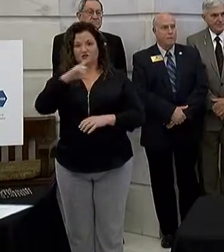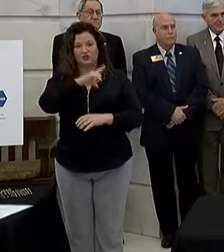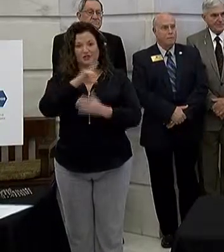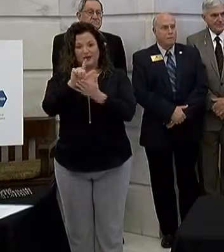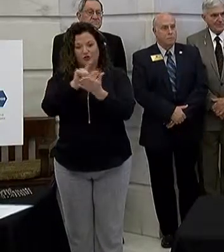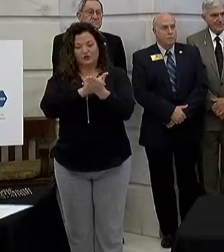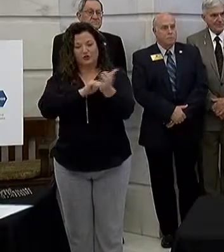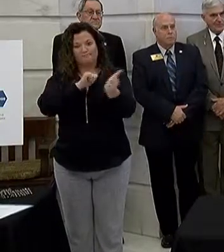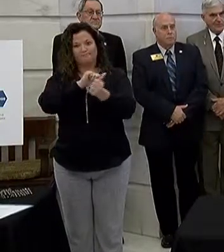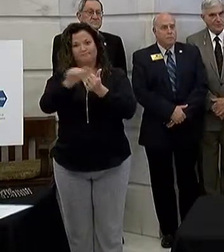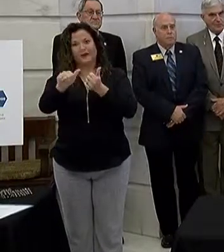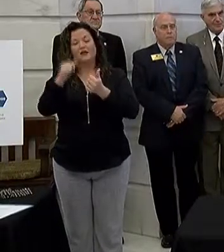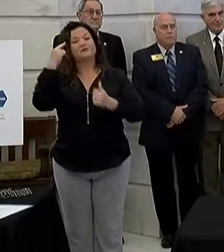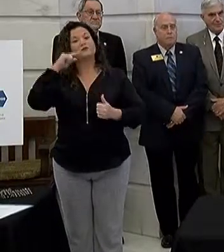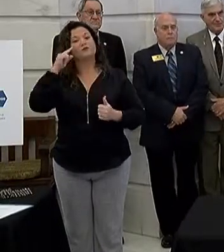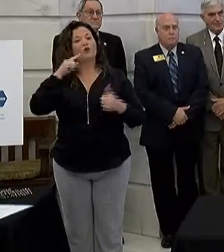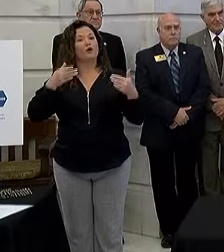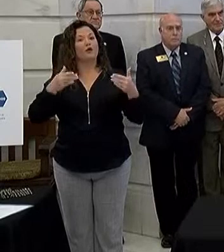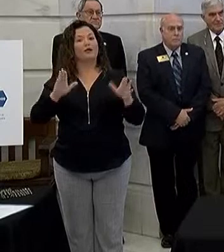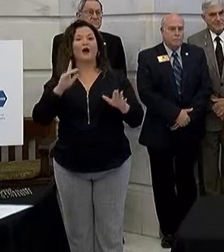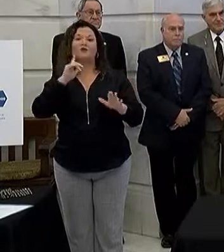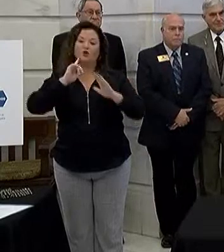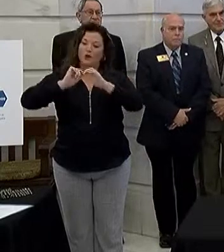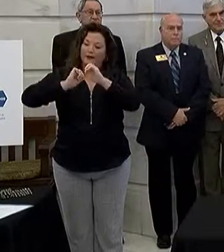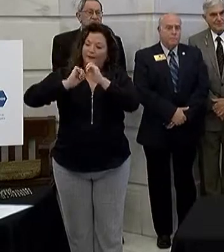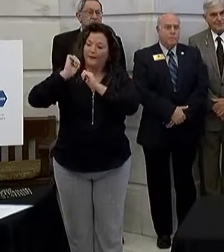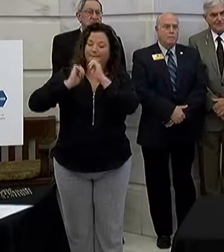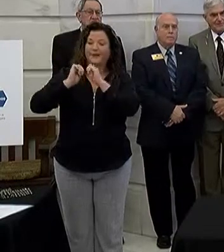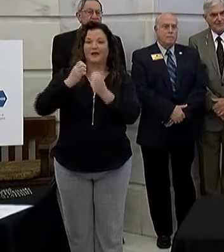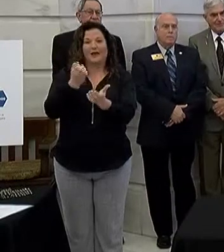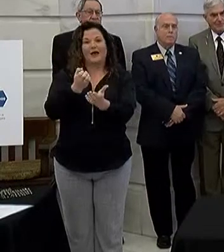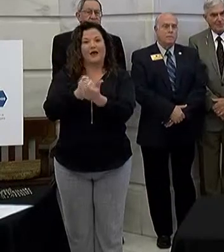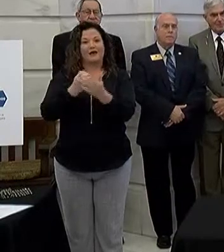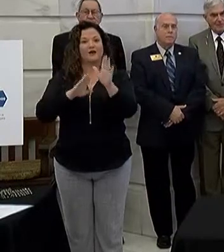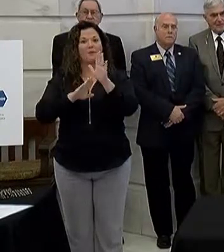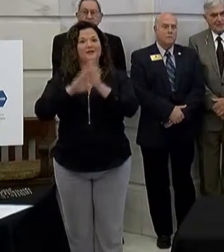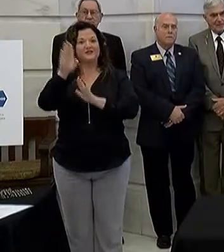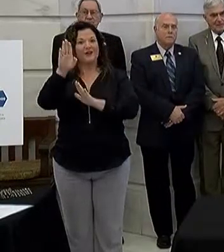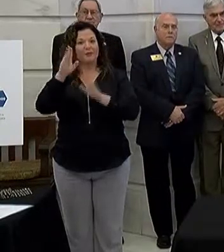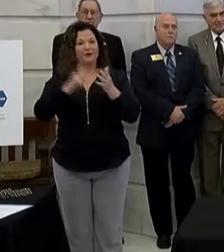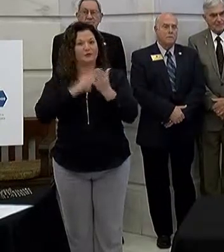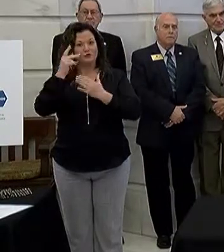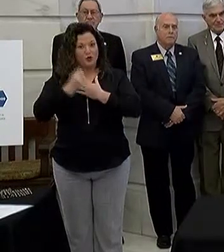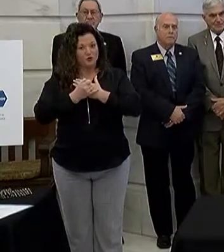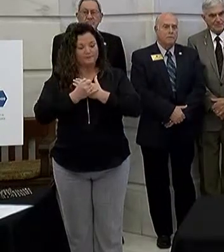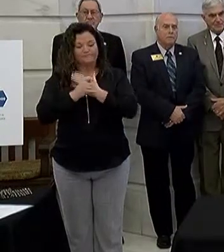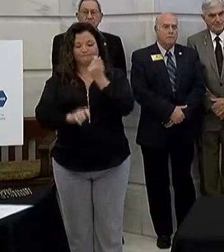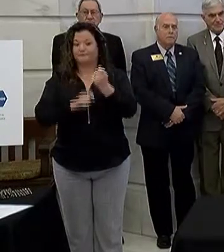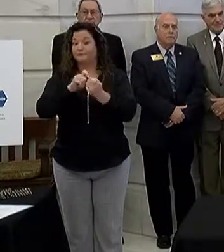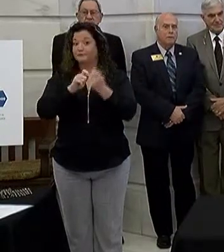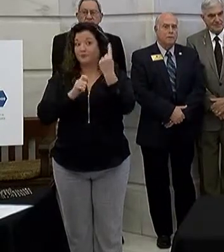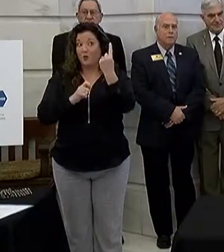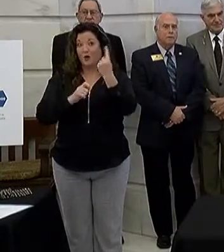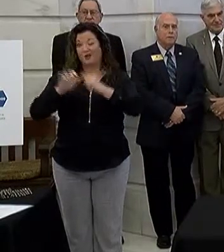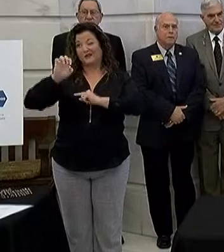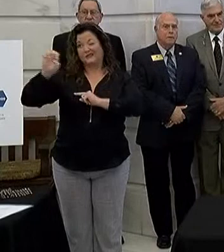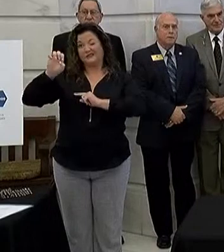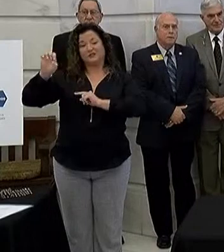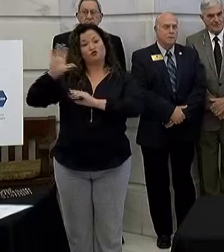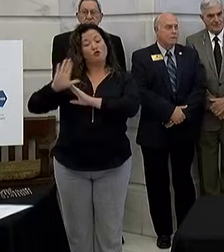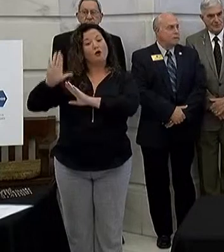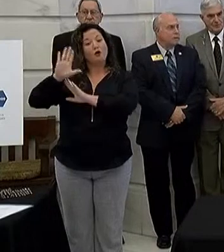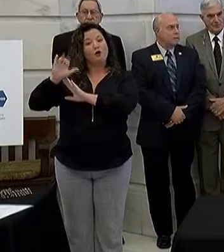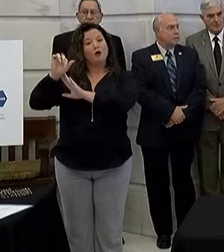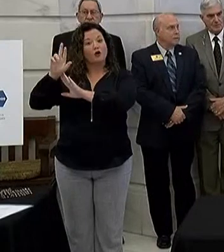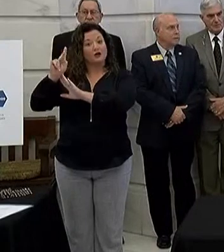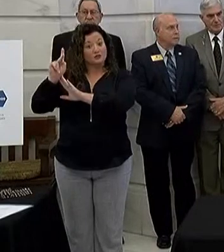legislation that will allow for competitiveness in our economic development projects, one specific project in eastern Arkansas that